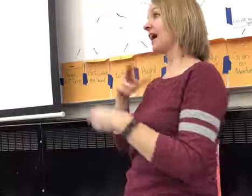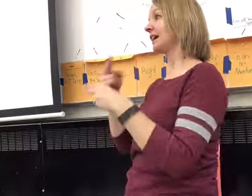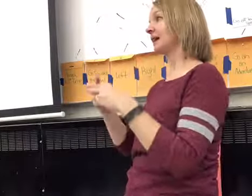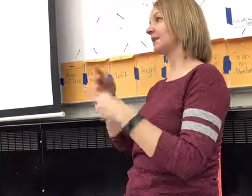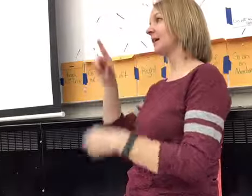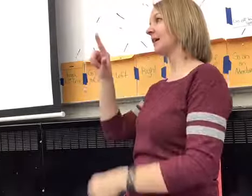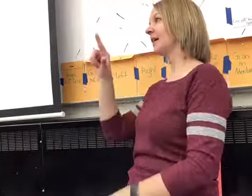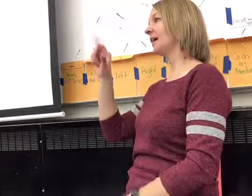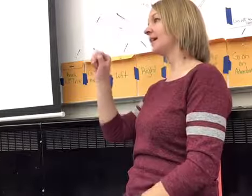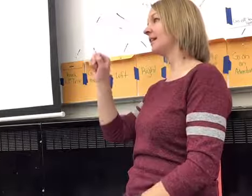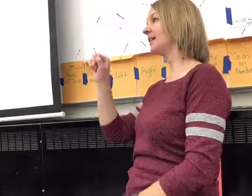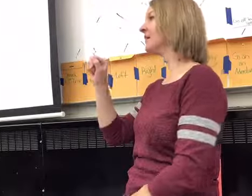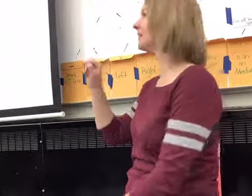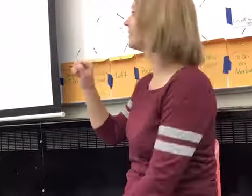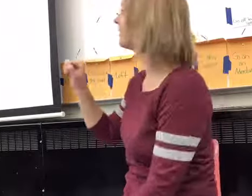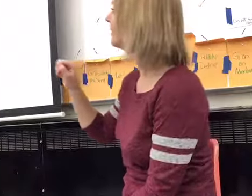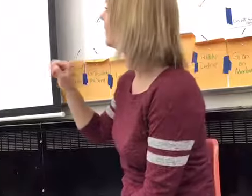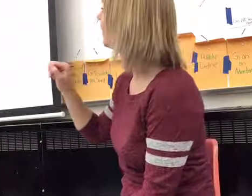might sound familiar to some of you because of